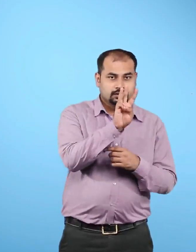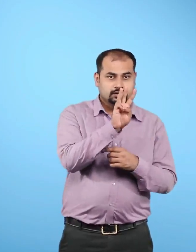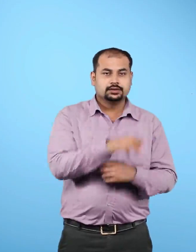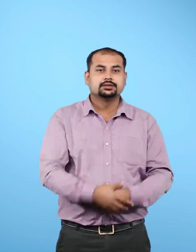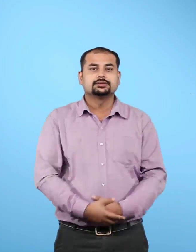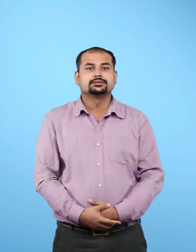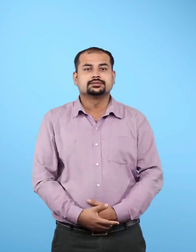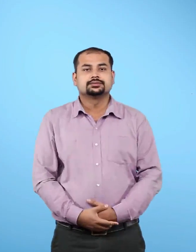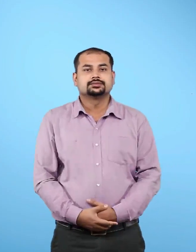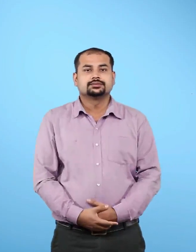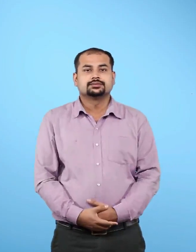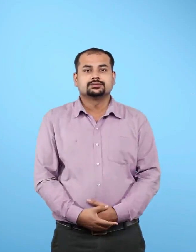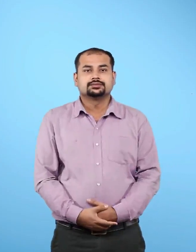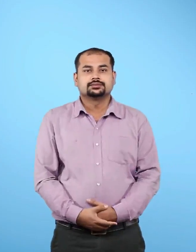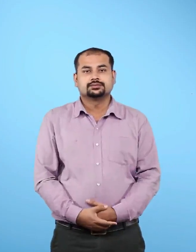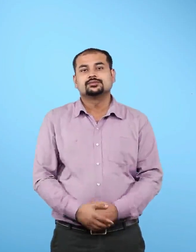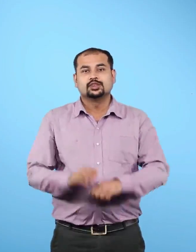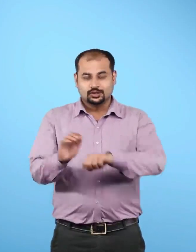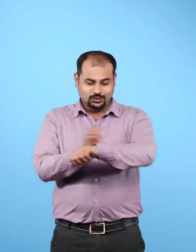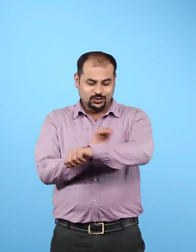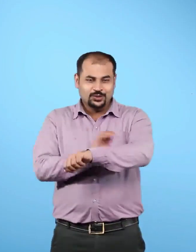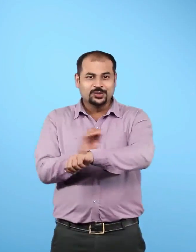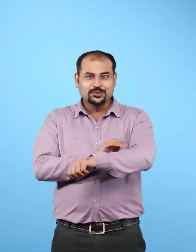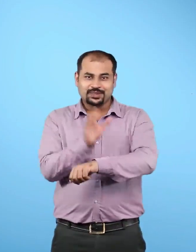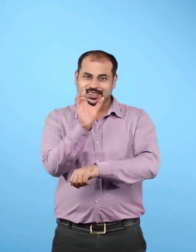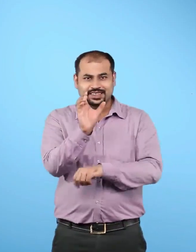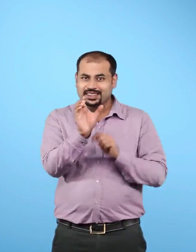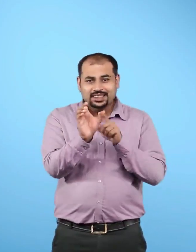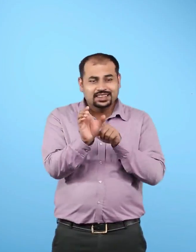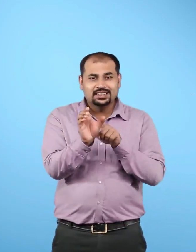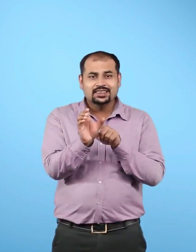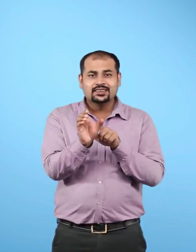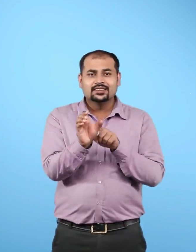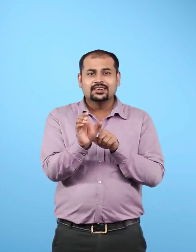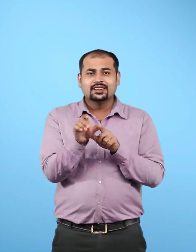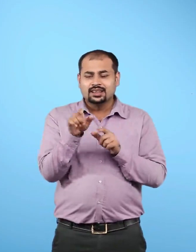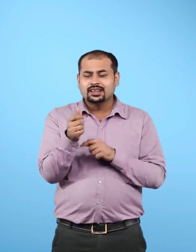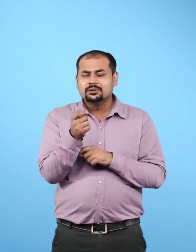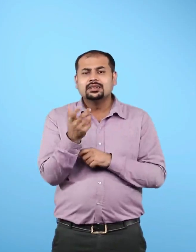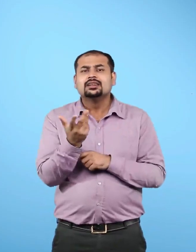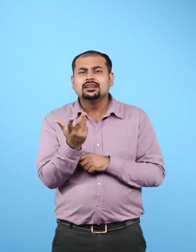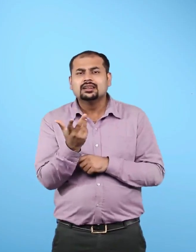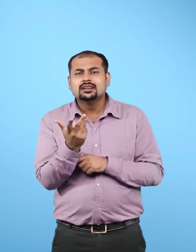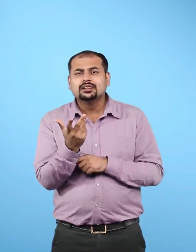3. How many rupees does the soap cost?